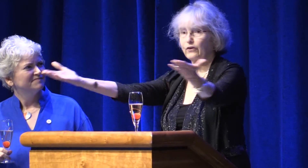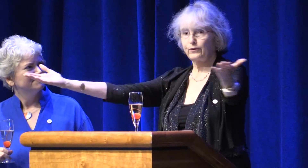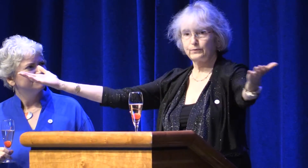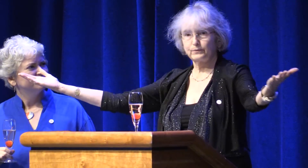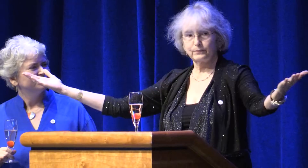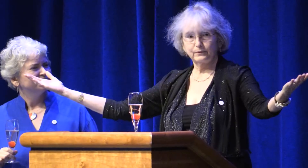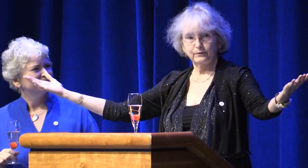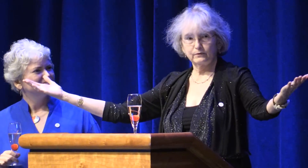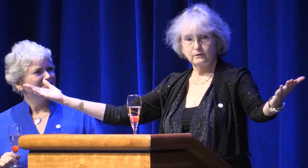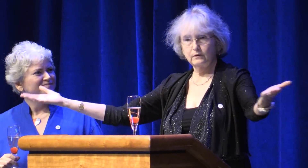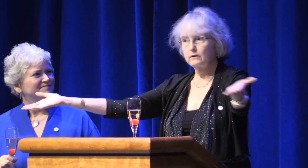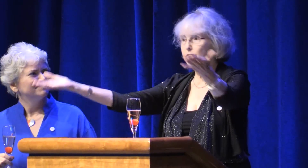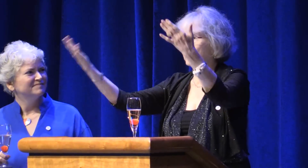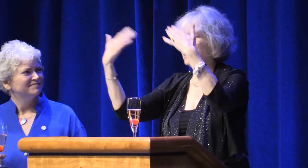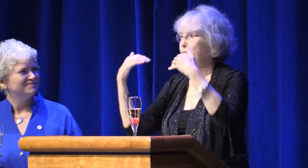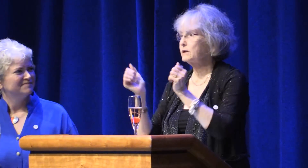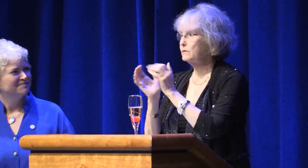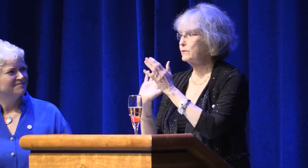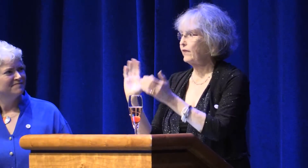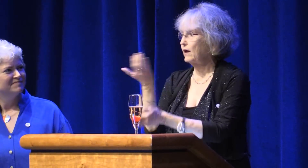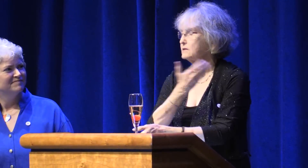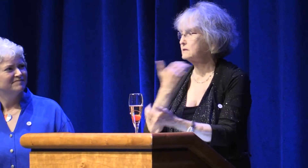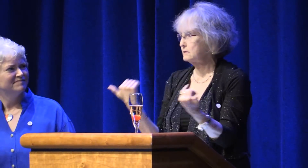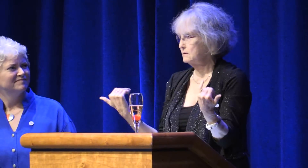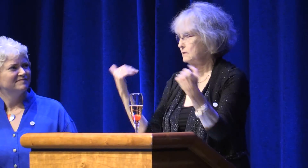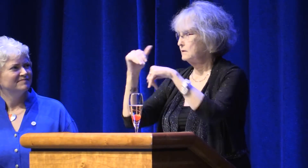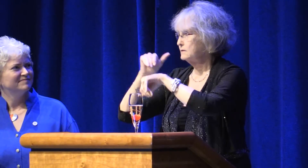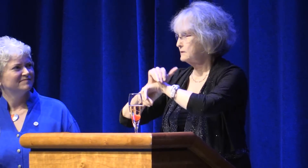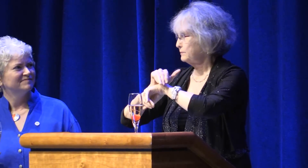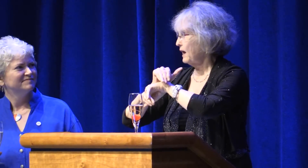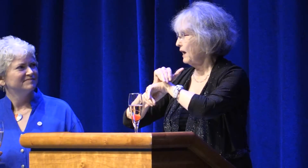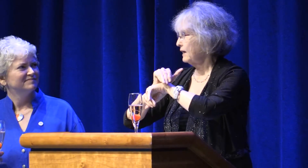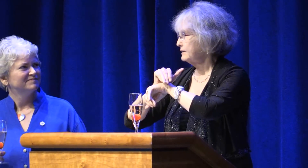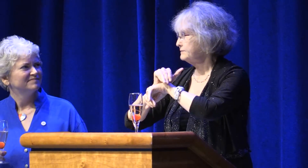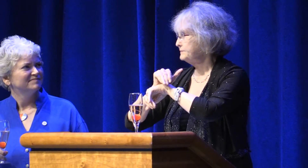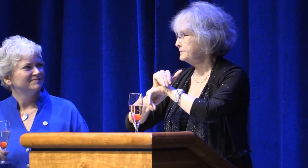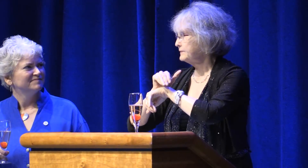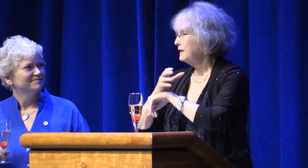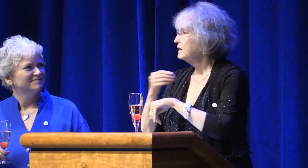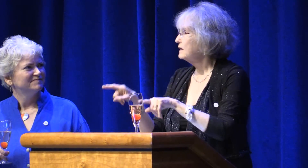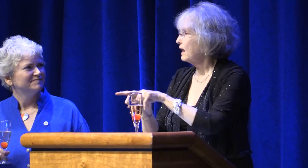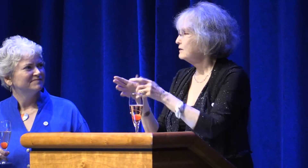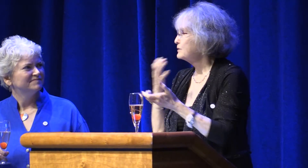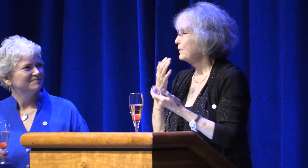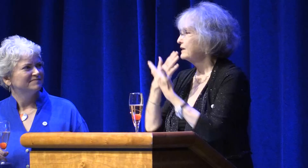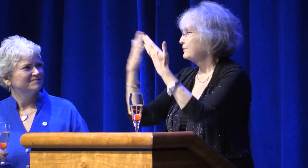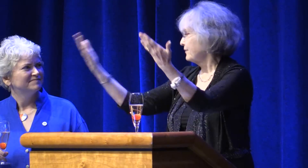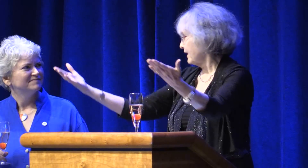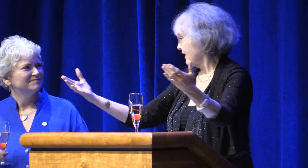I also want to thank all of you for coming to celebrate tonight with us.